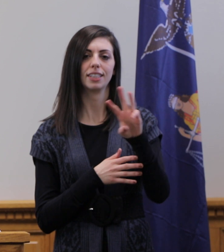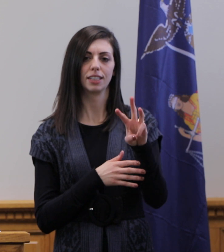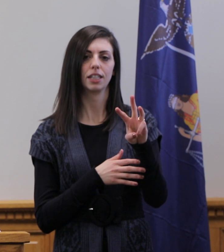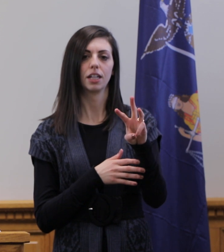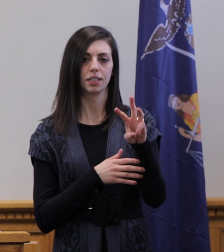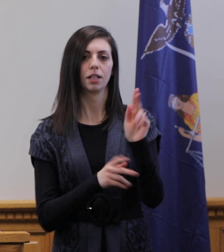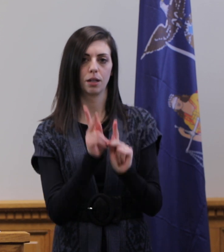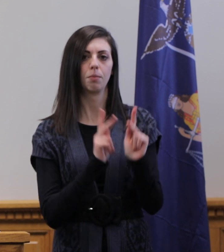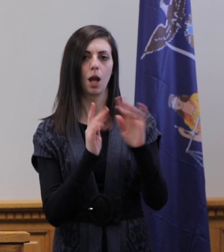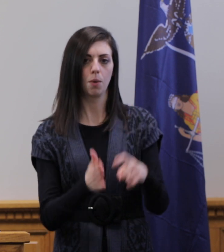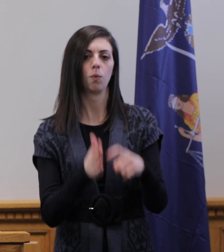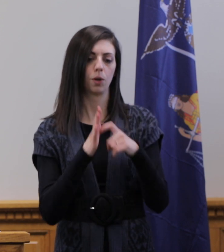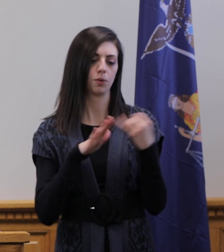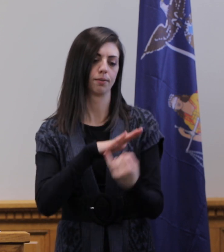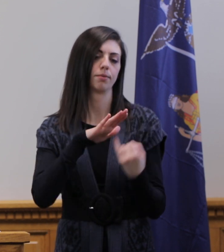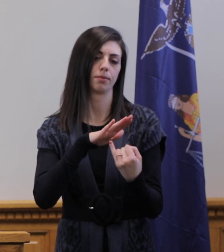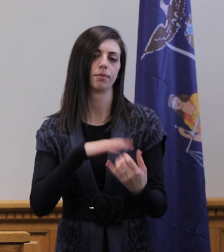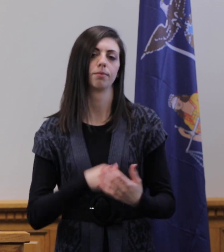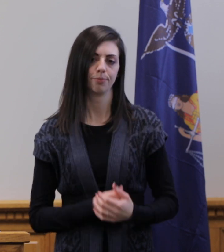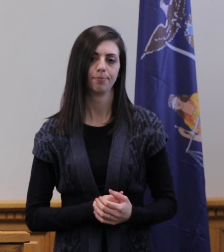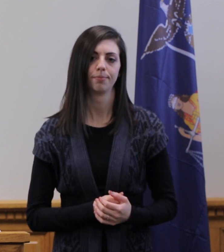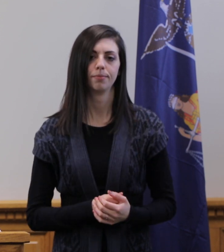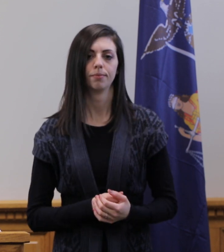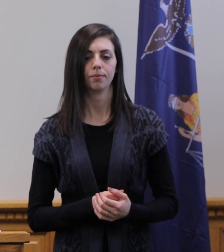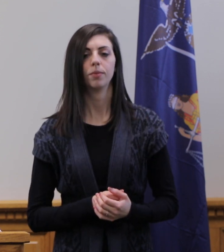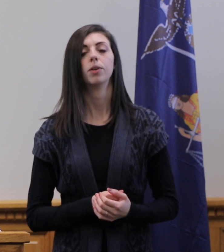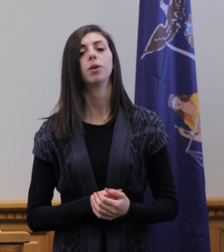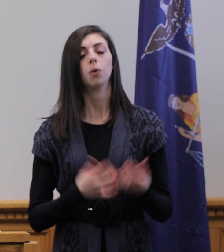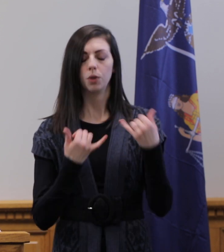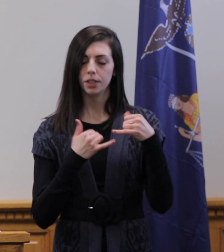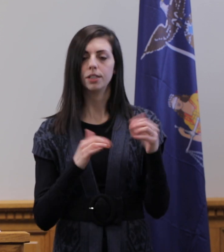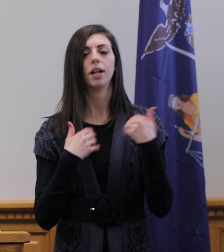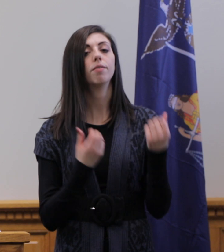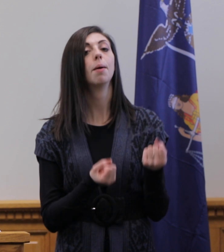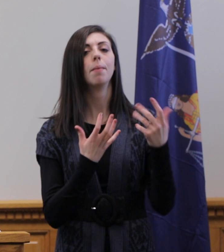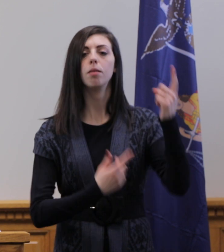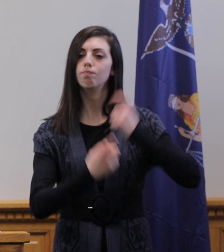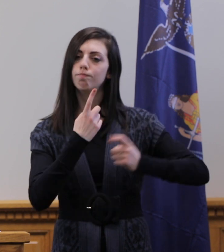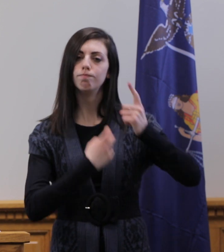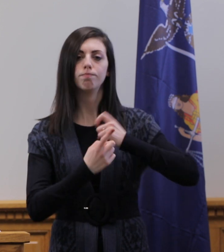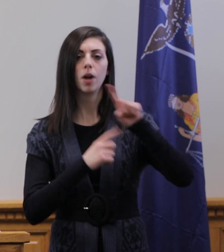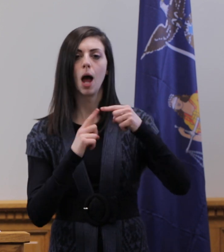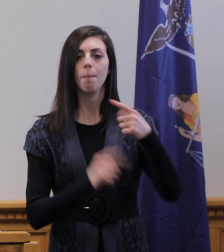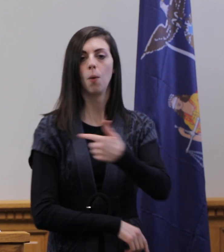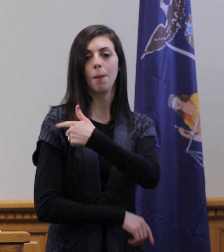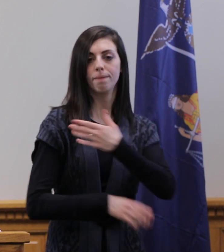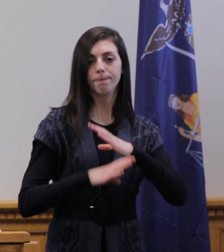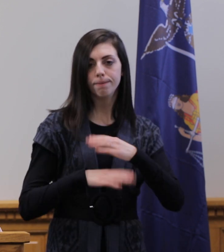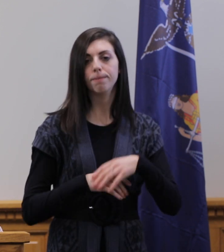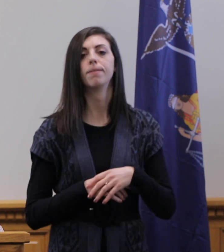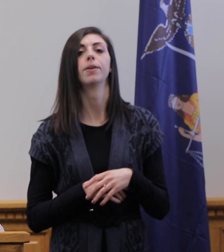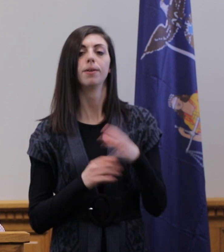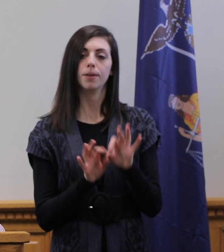1,566 residents in mandatory isolation or quarantine. We are still receiving many questions about the vaccine.